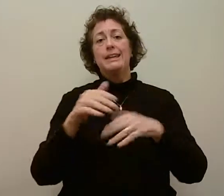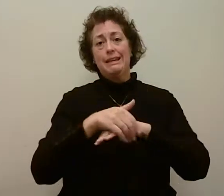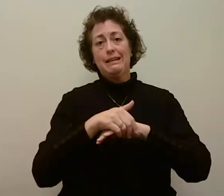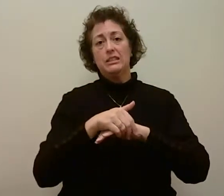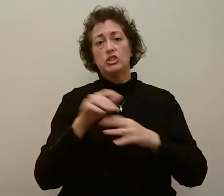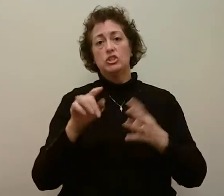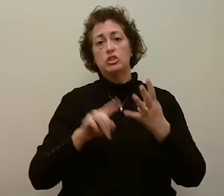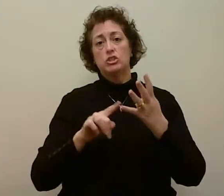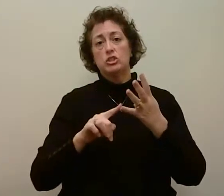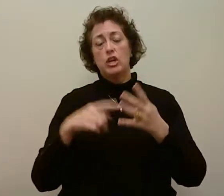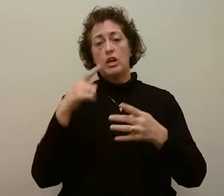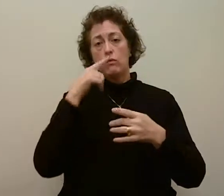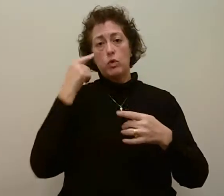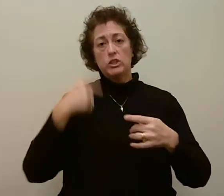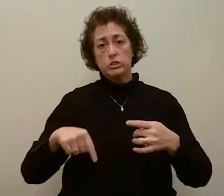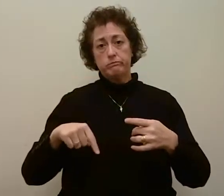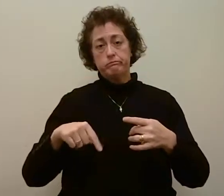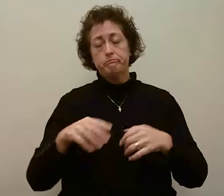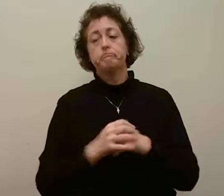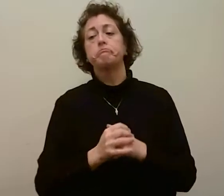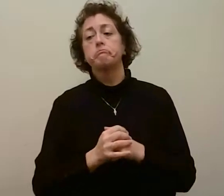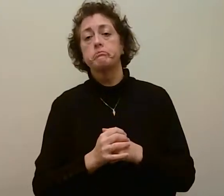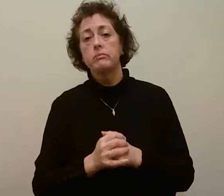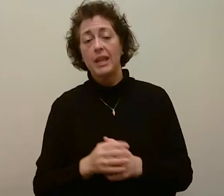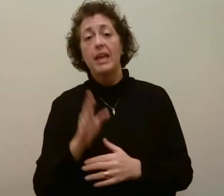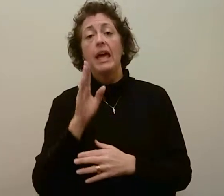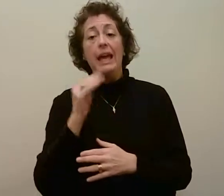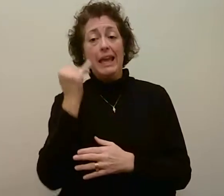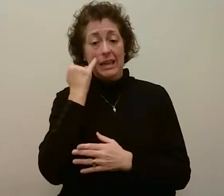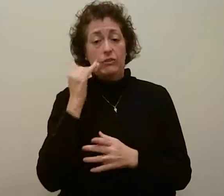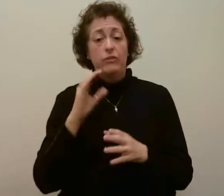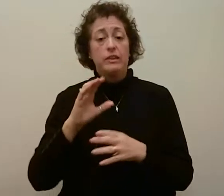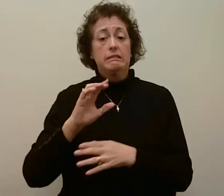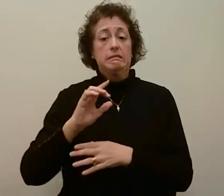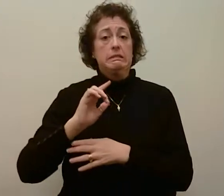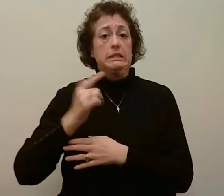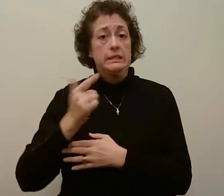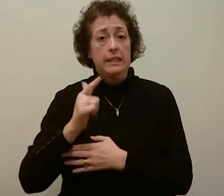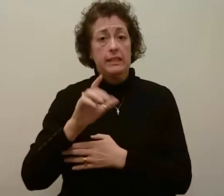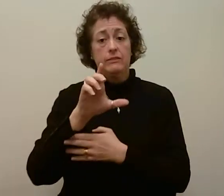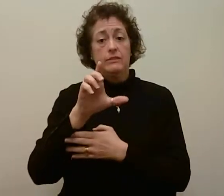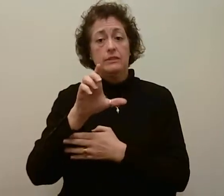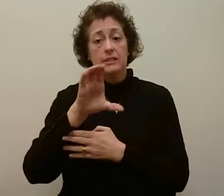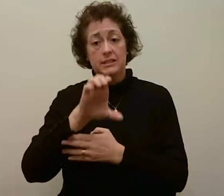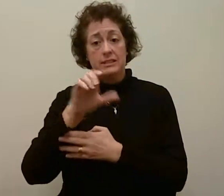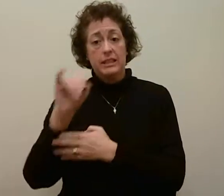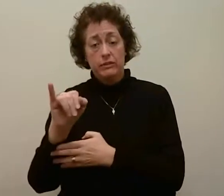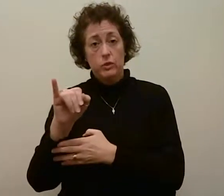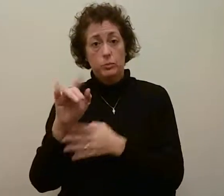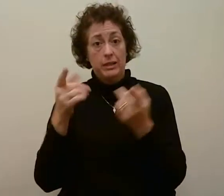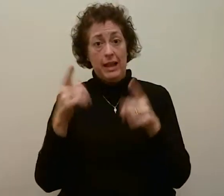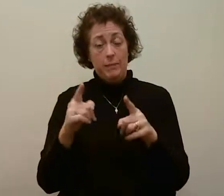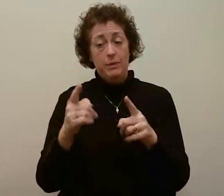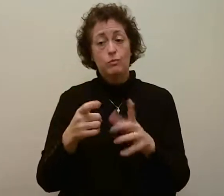those trials if they had to be done consecutively. So interpreters had to select their own teams,